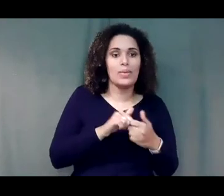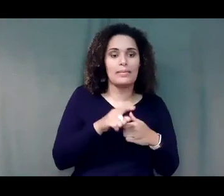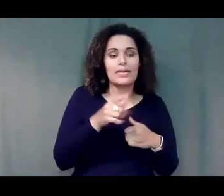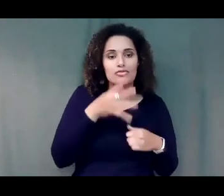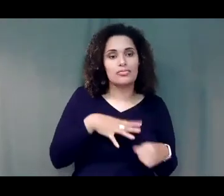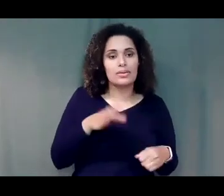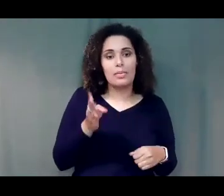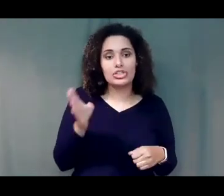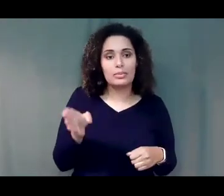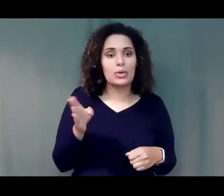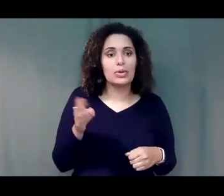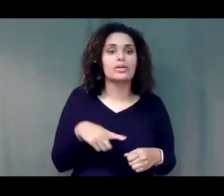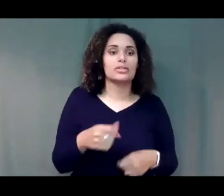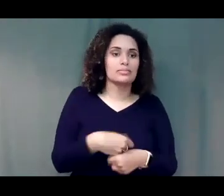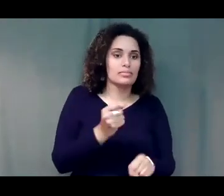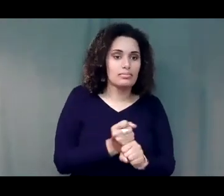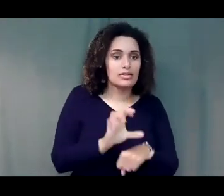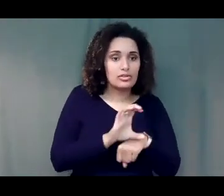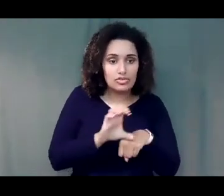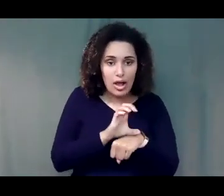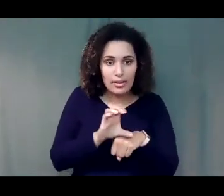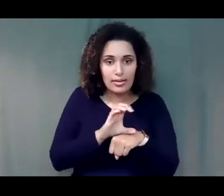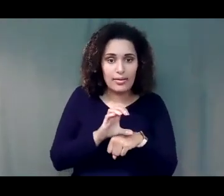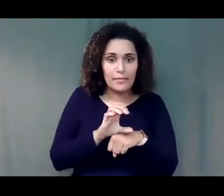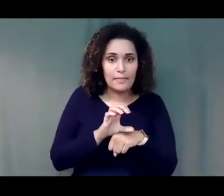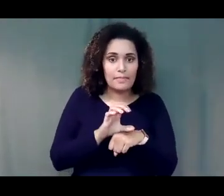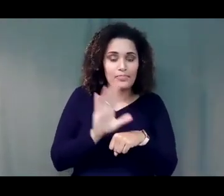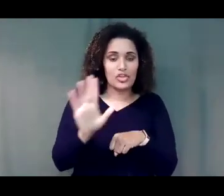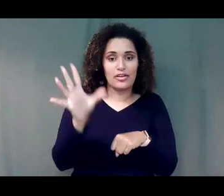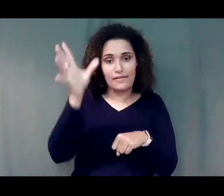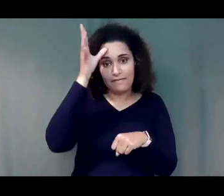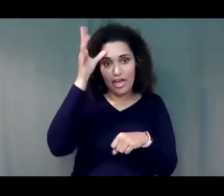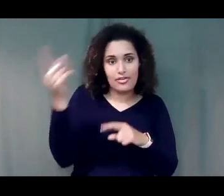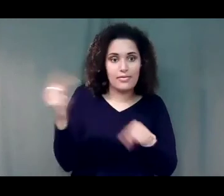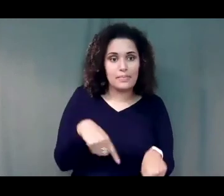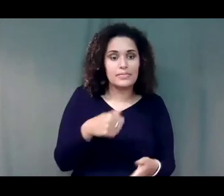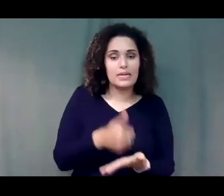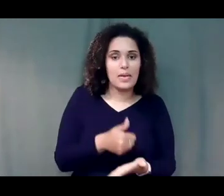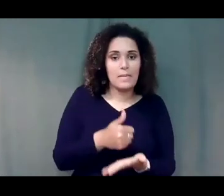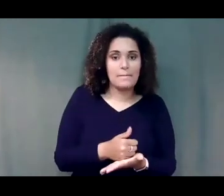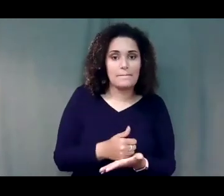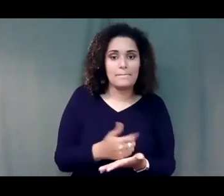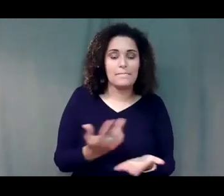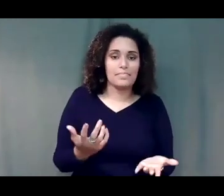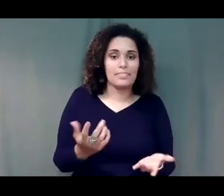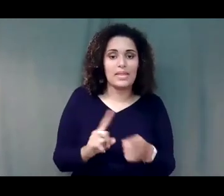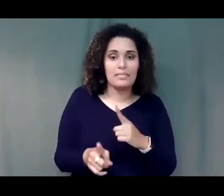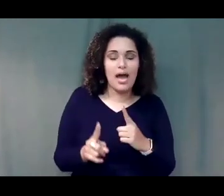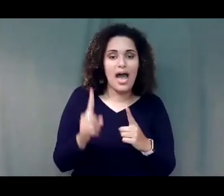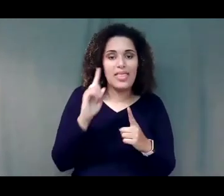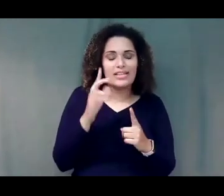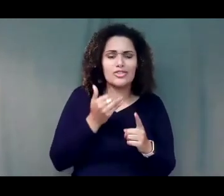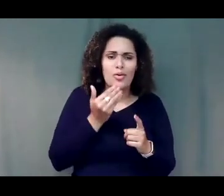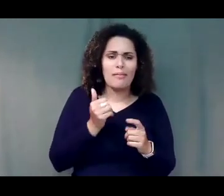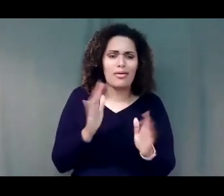Baltimore who makes the chocolate, and her father comes and helps out and makes the deliveries. And I find it adorable because he just